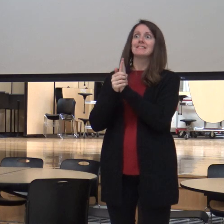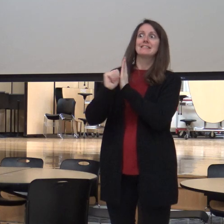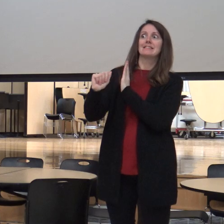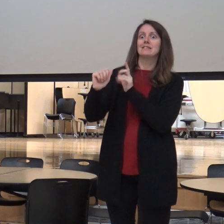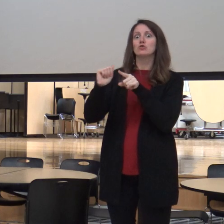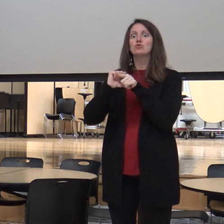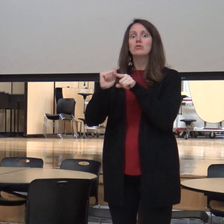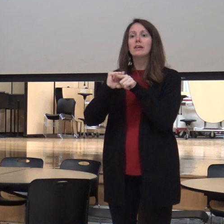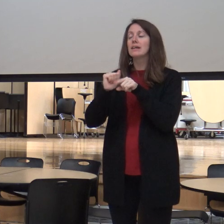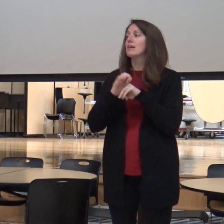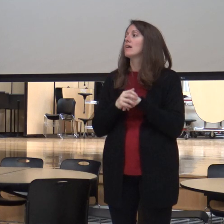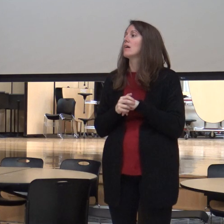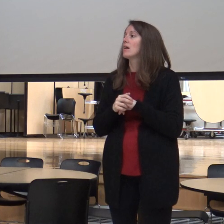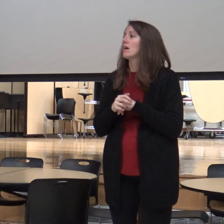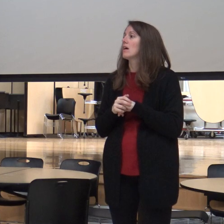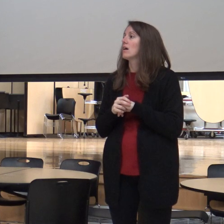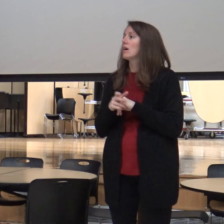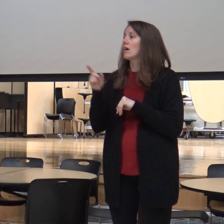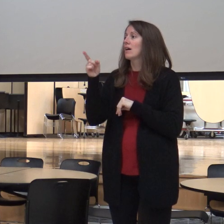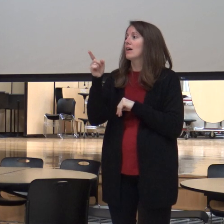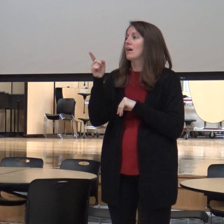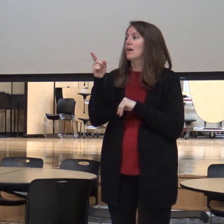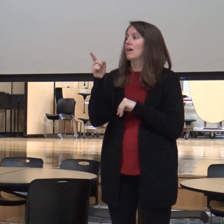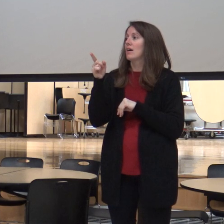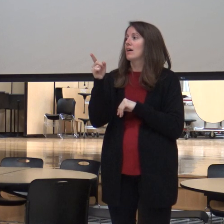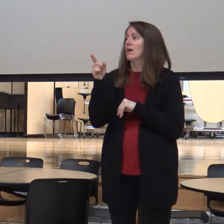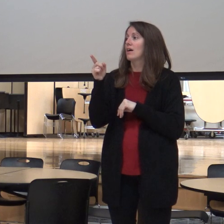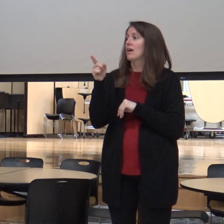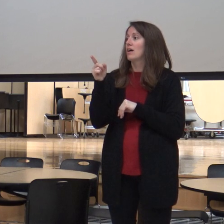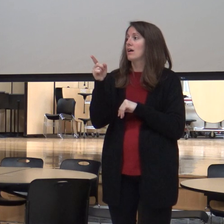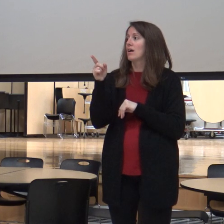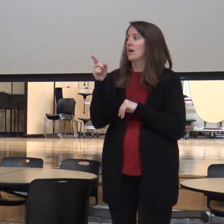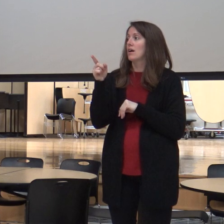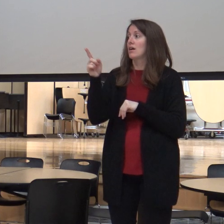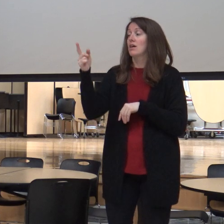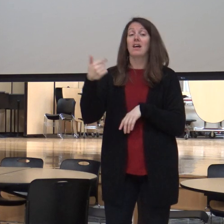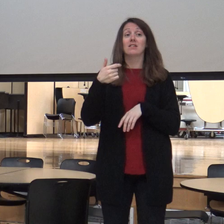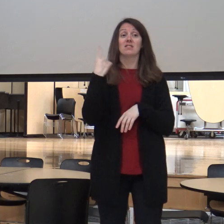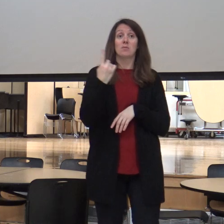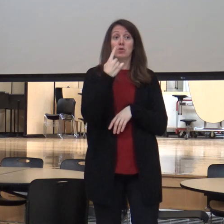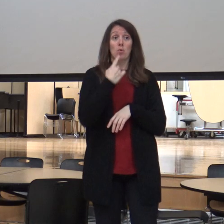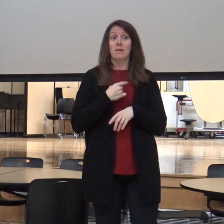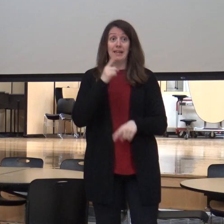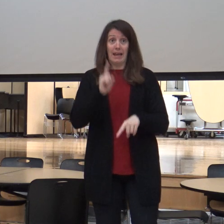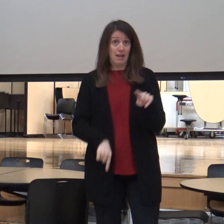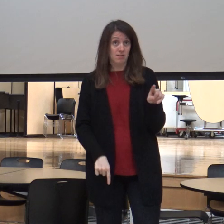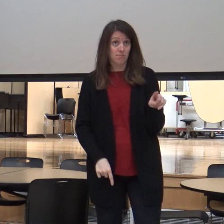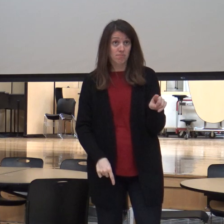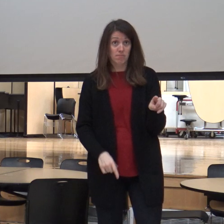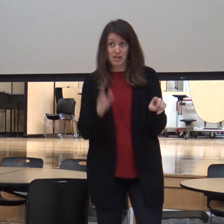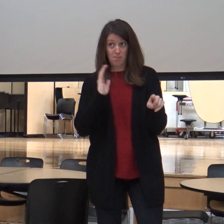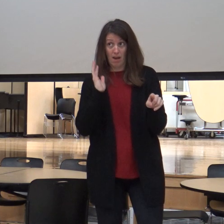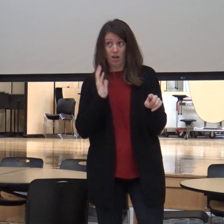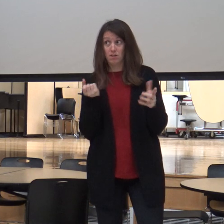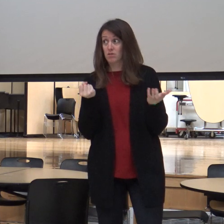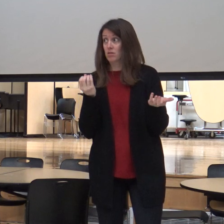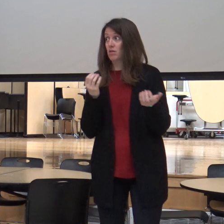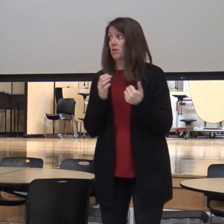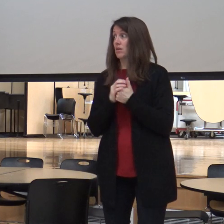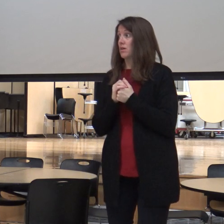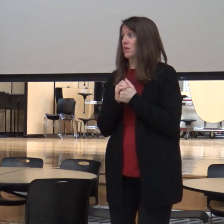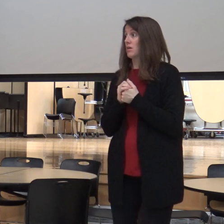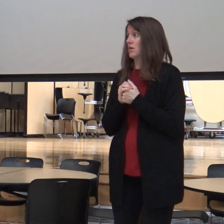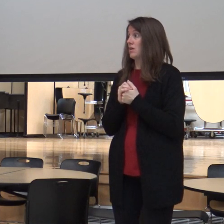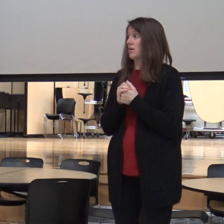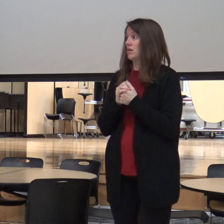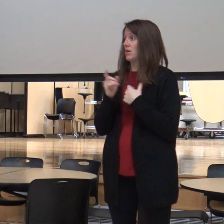that. It's a blood issue. Right. So I was told by Tina in the past, they can't